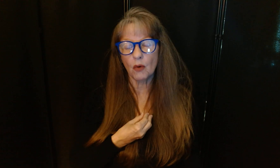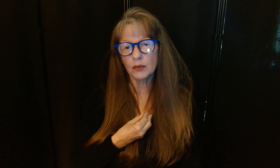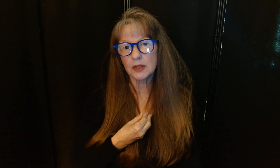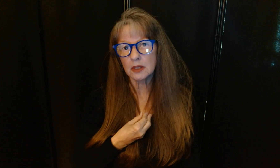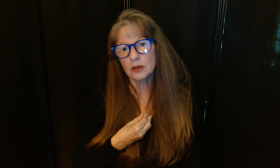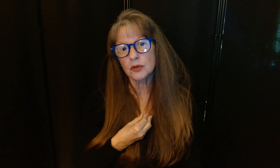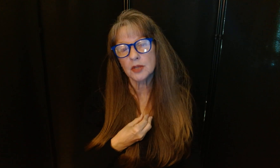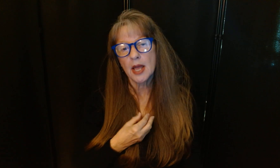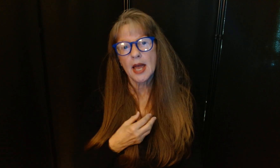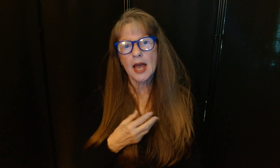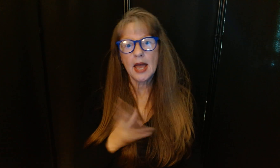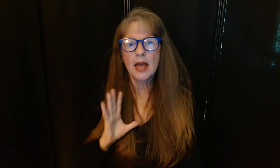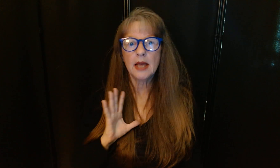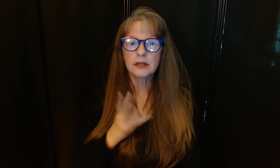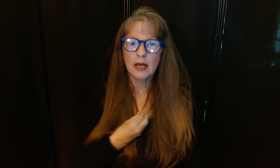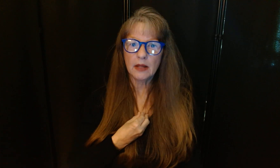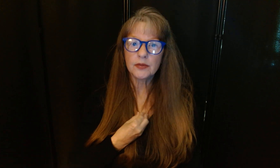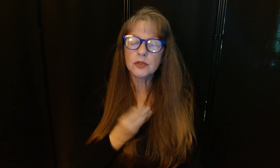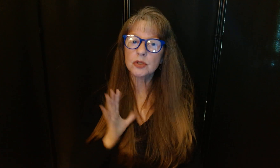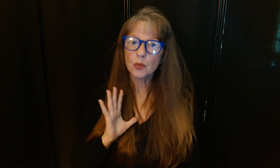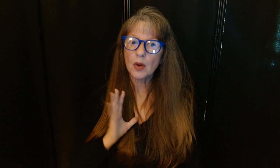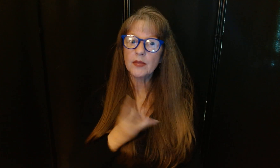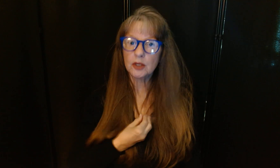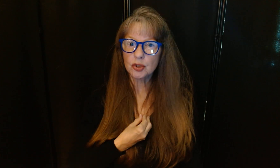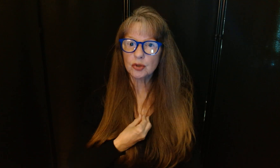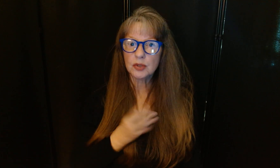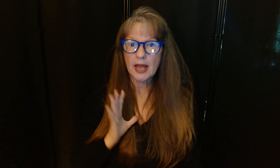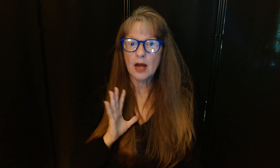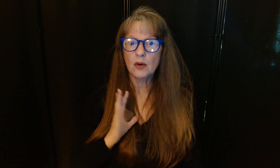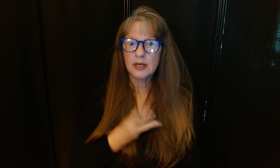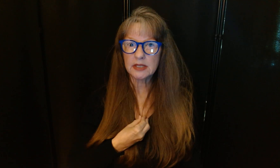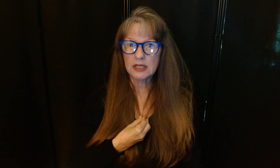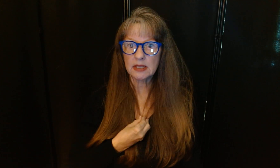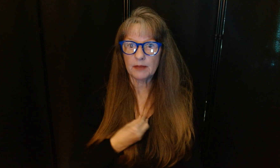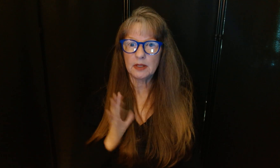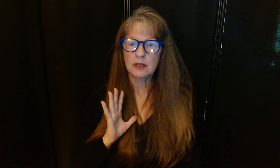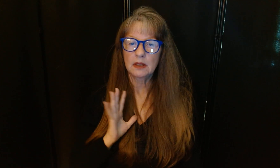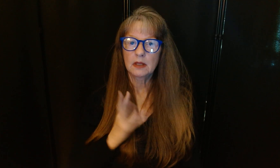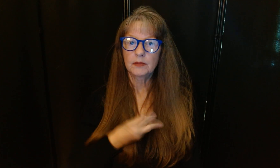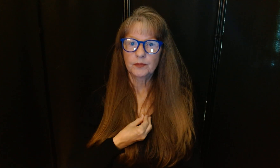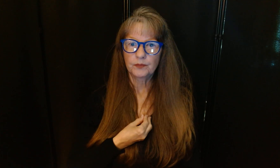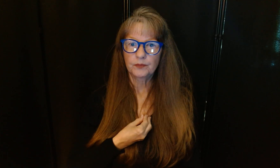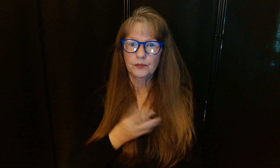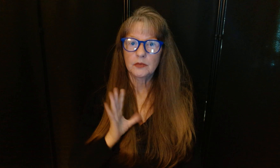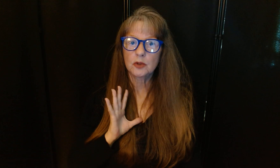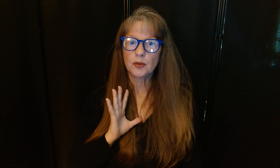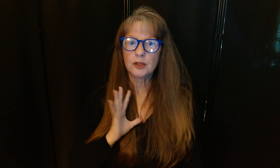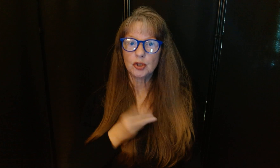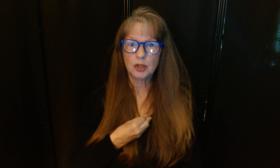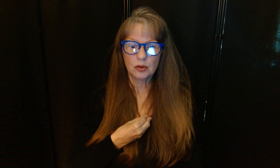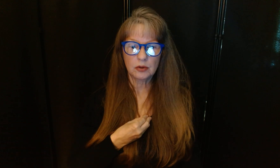the years, and this is the one that is used now and is accepted. transgender.